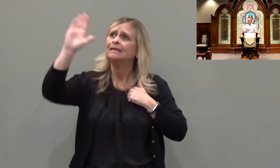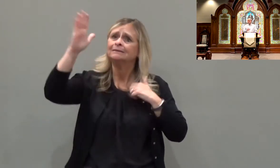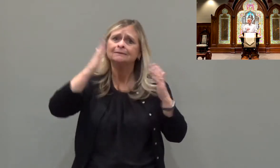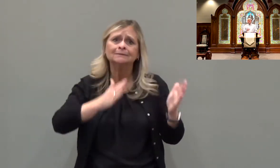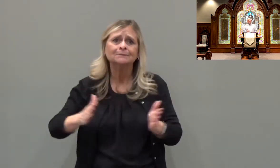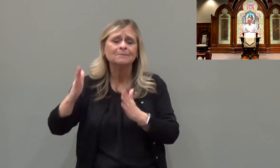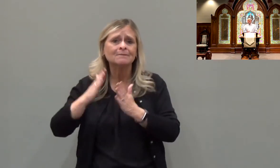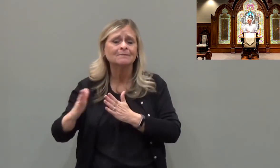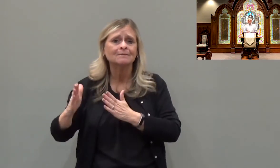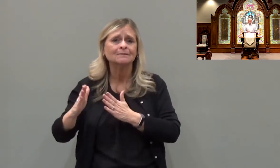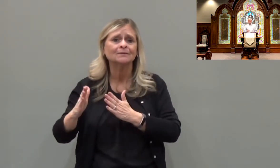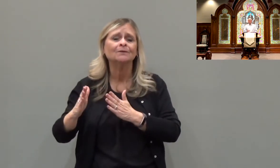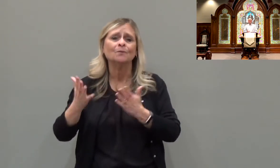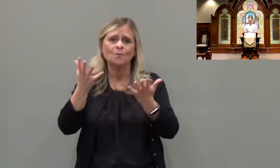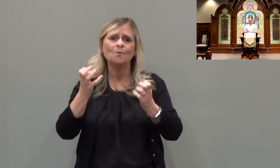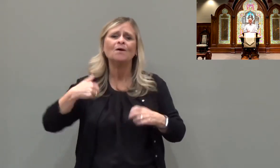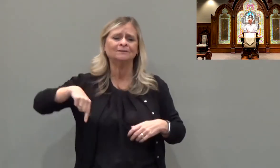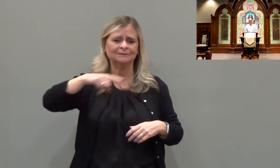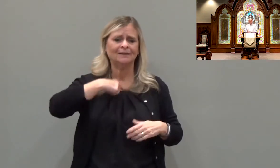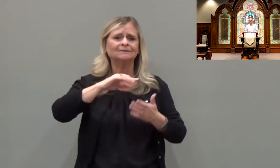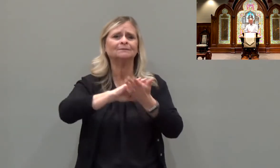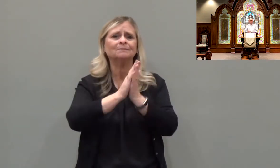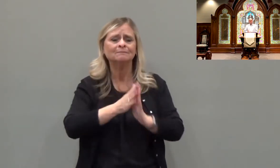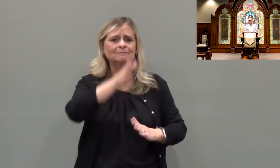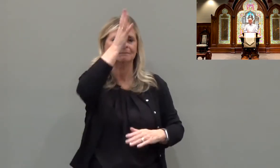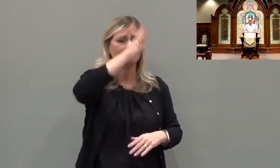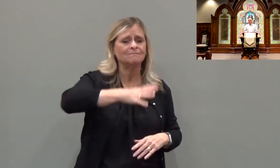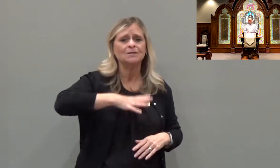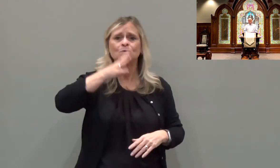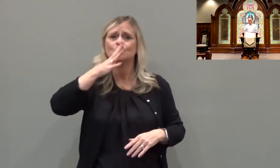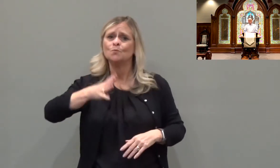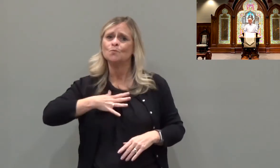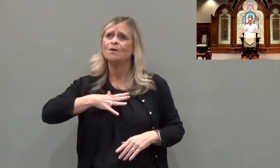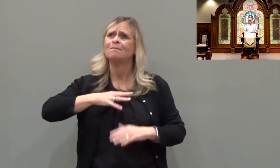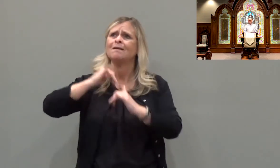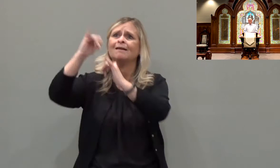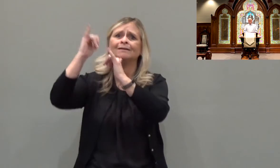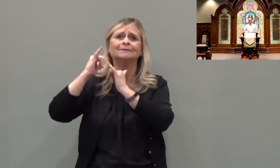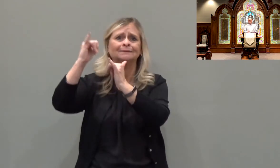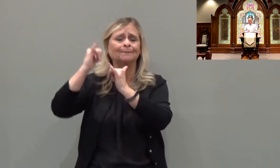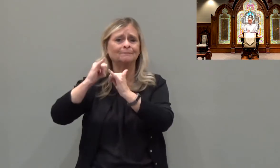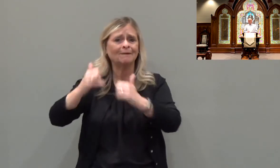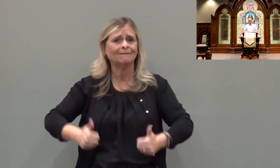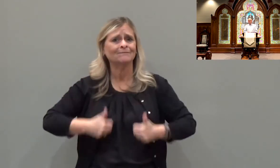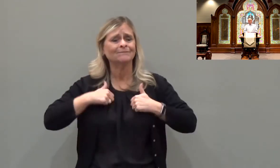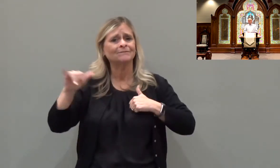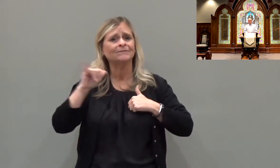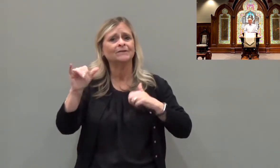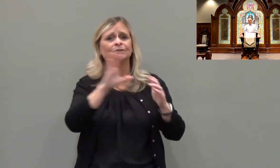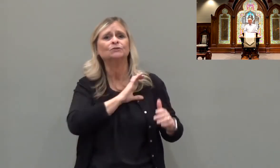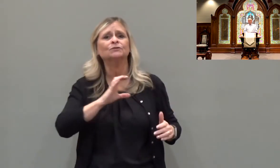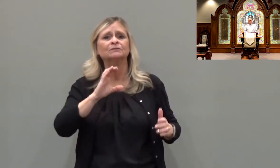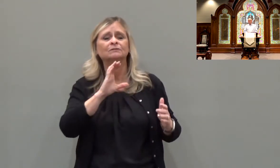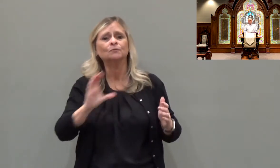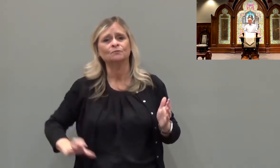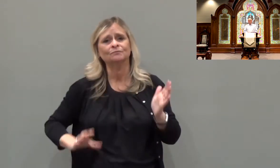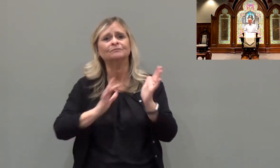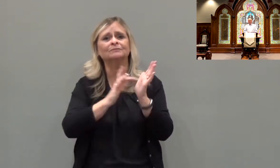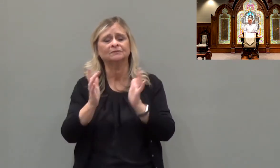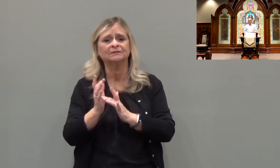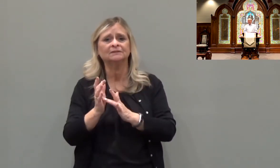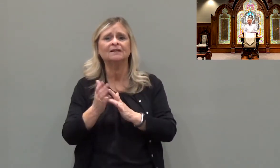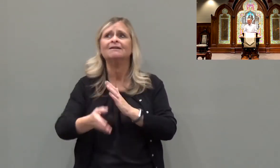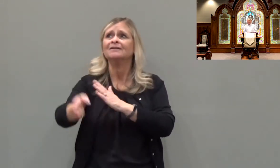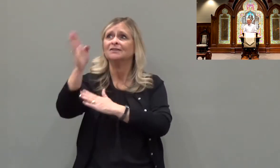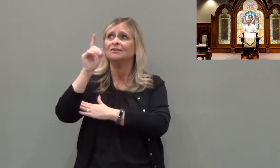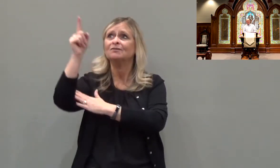for us to be men and women who reflect the character of Jesus Christ. God's intentions for us